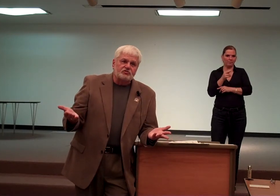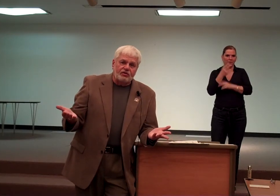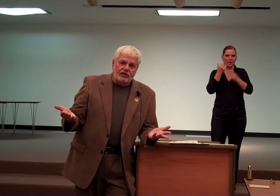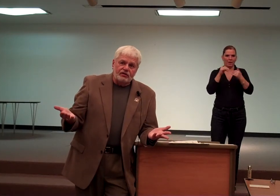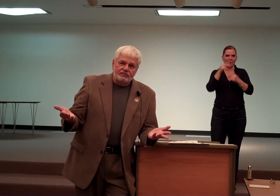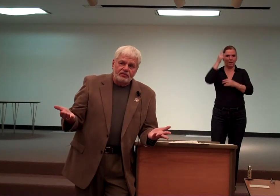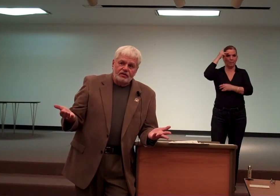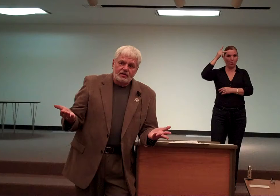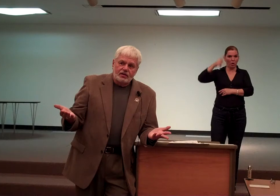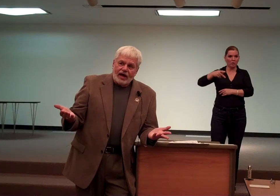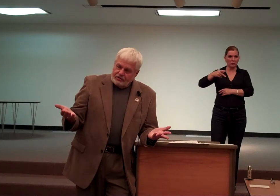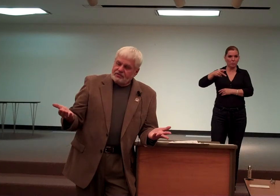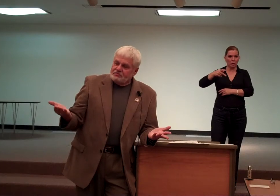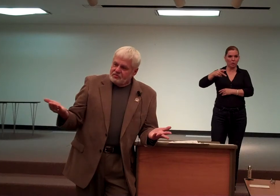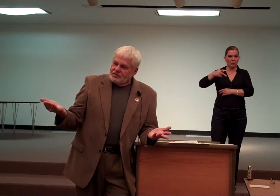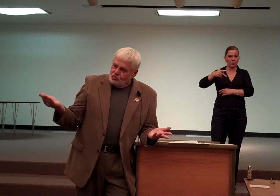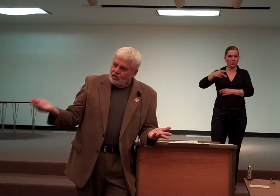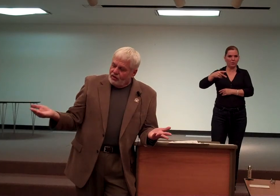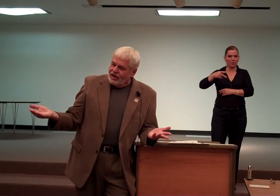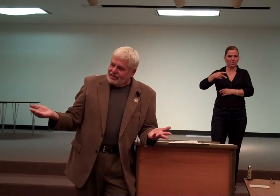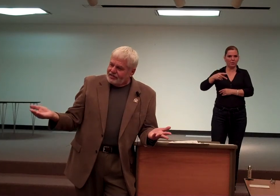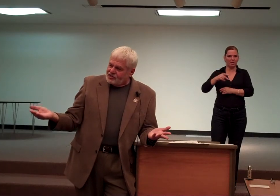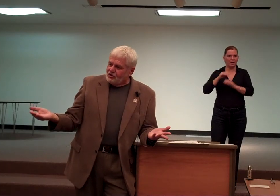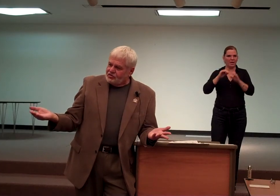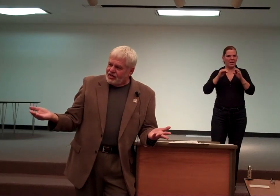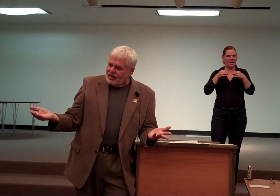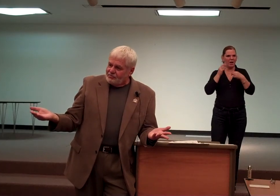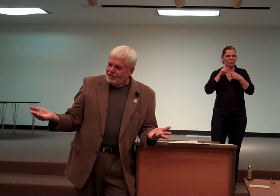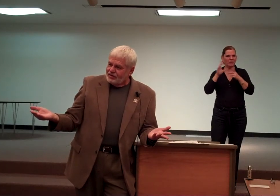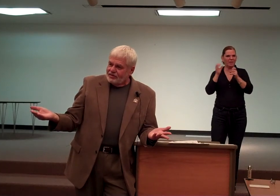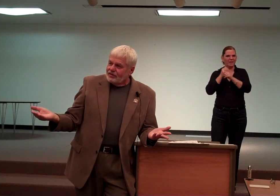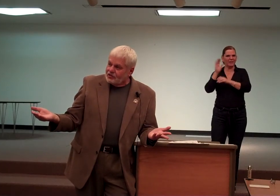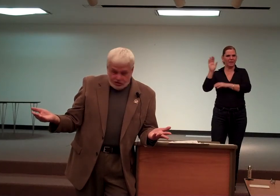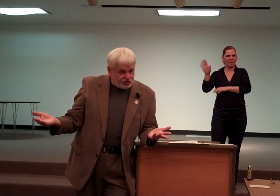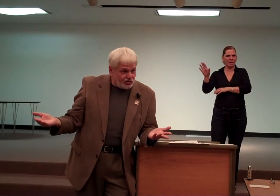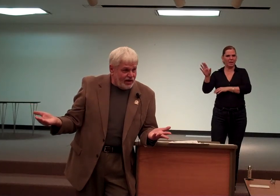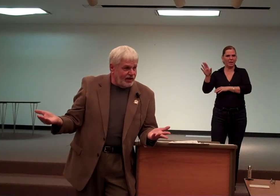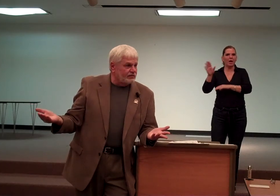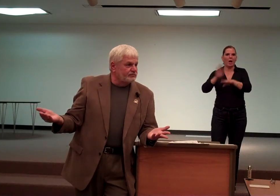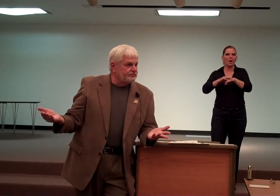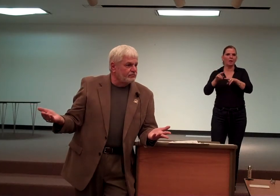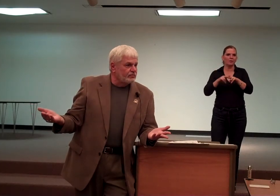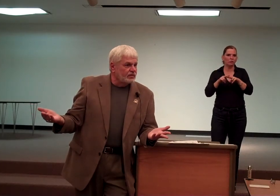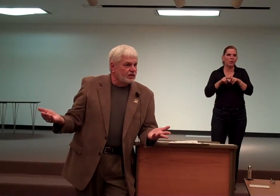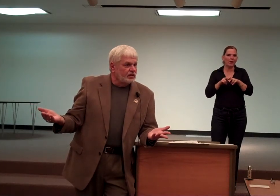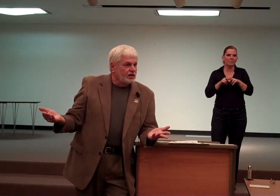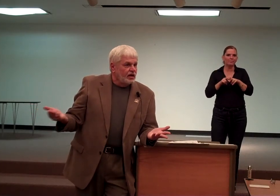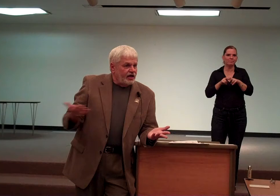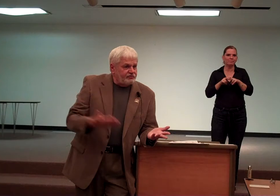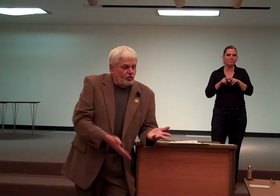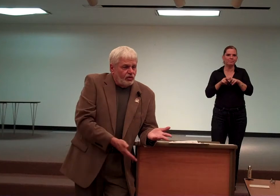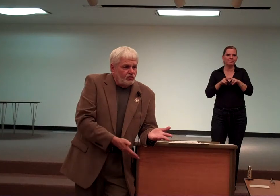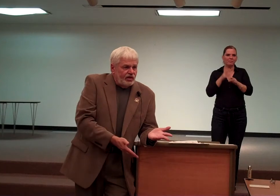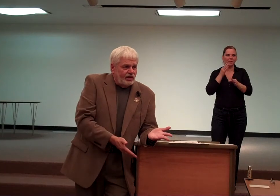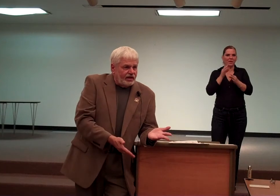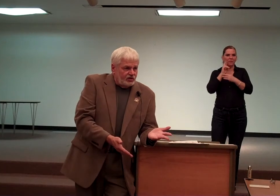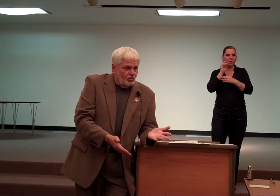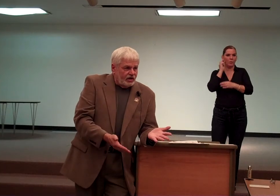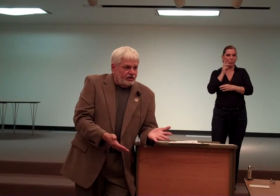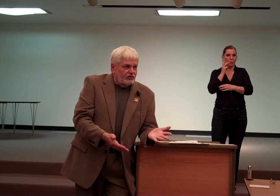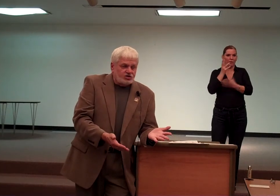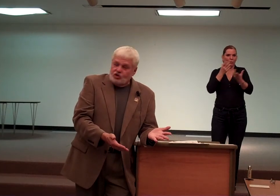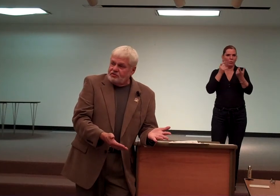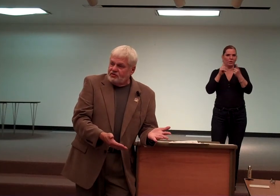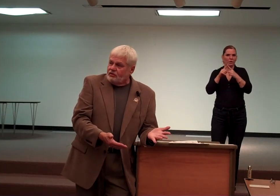played Parkersburg, how did Weir High kids go to the game? They took a train. If you were in Wheeling